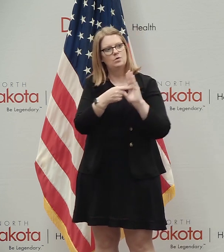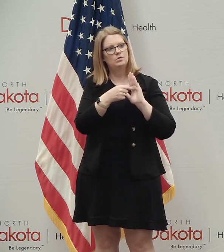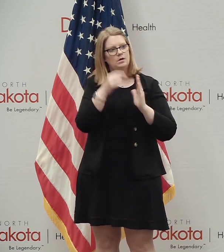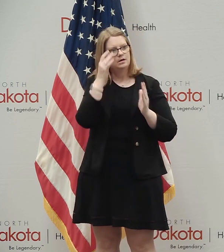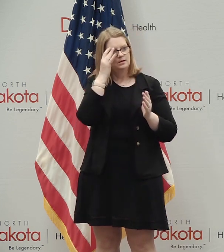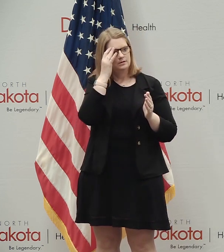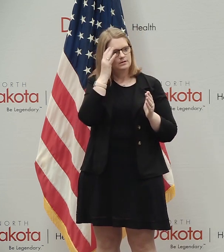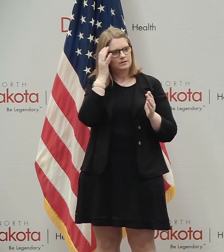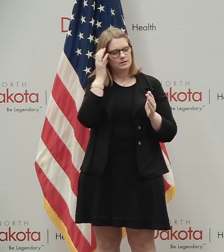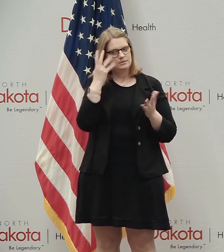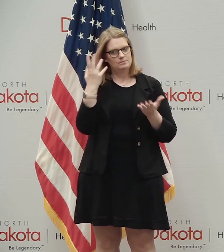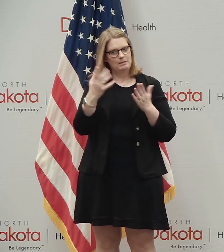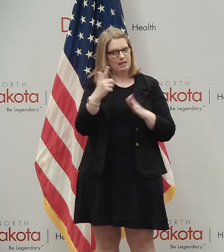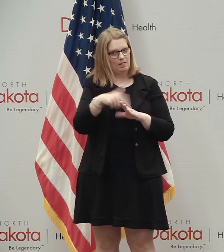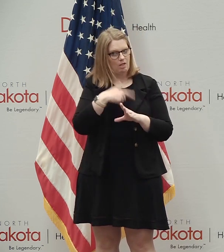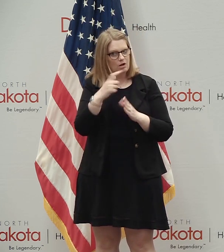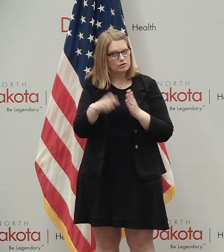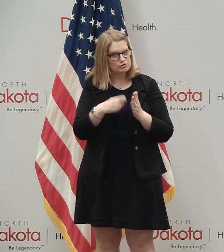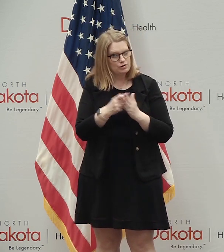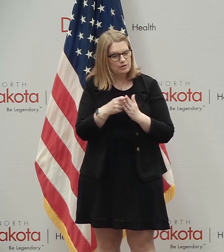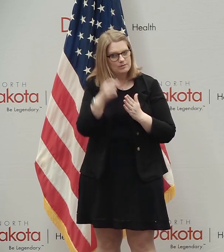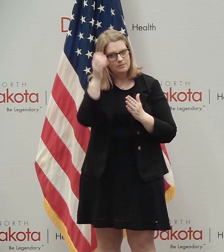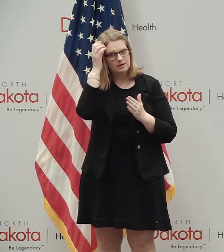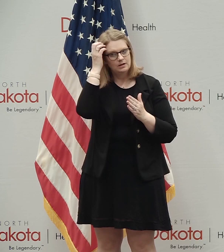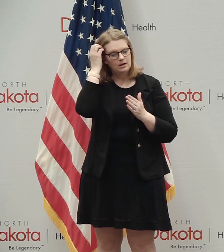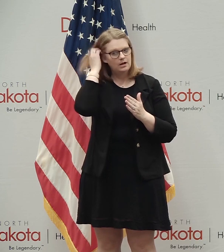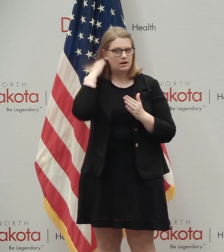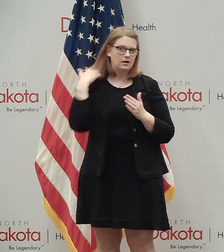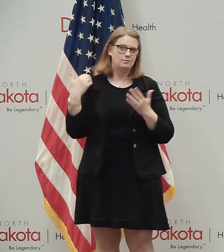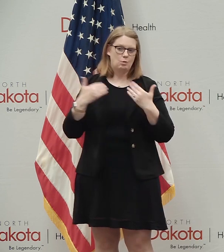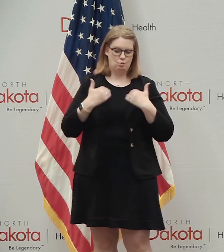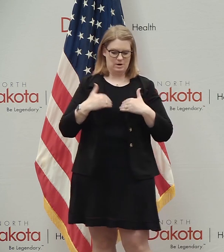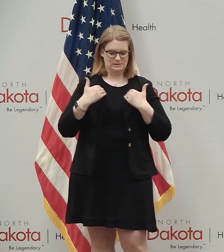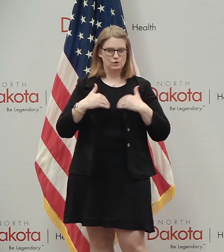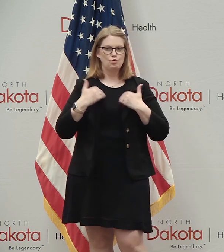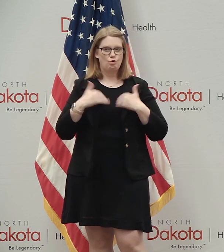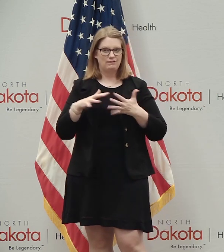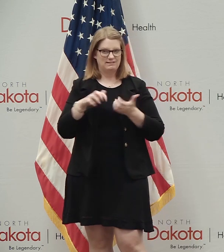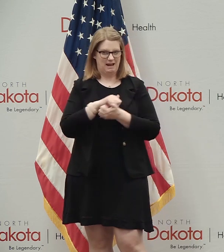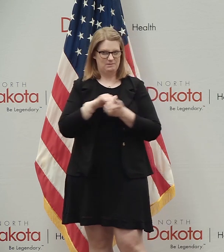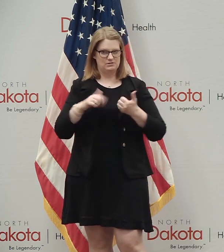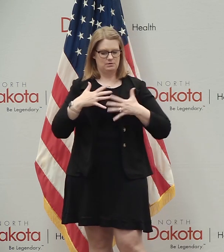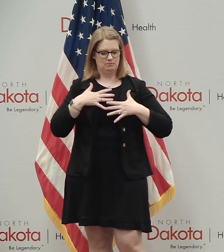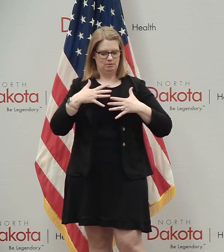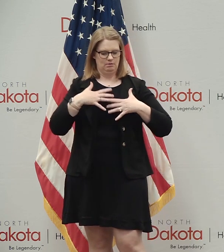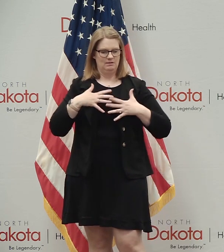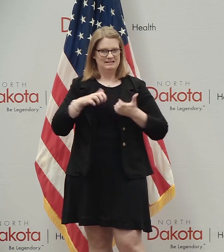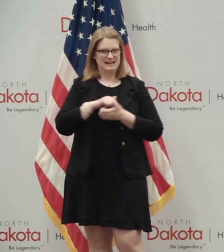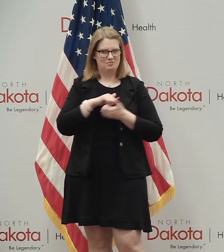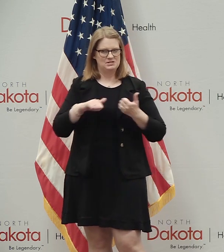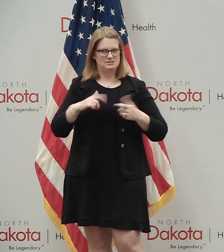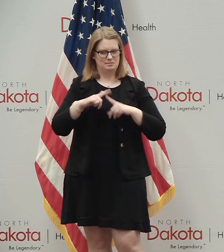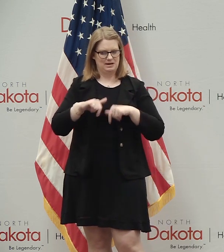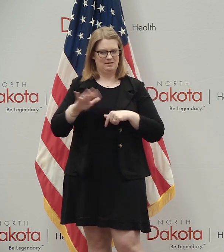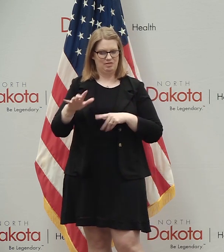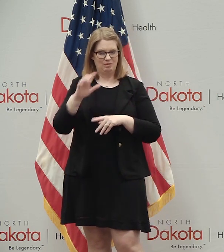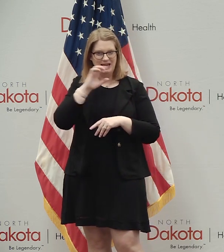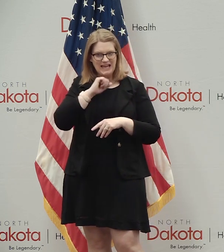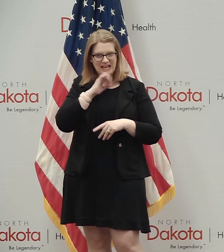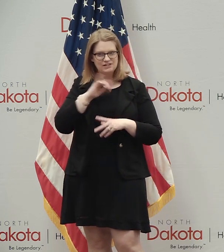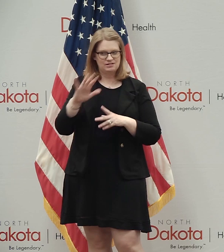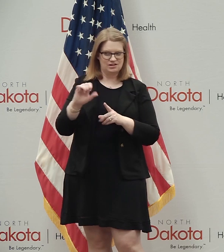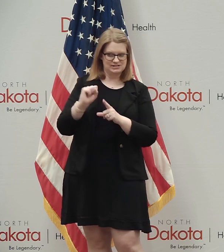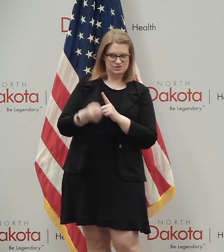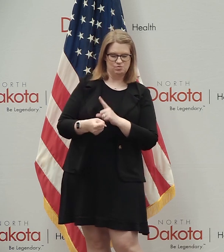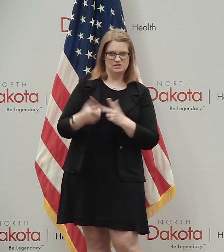may be longer-term respiratory damage to people of depending on their circumstance and age,